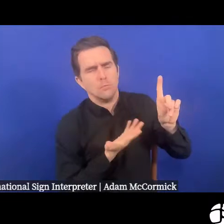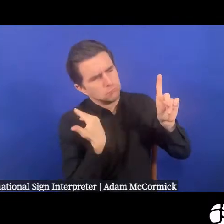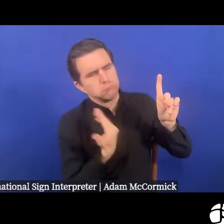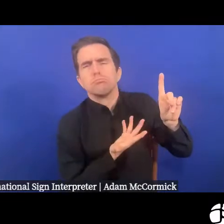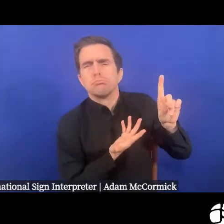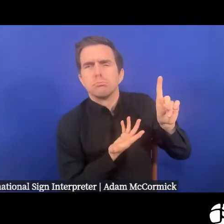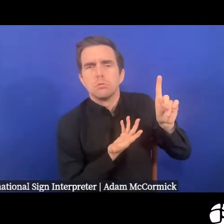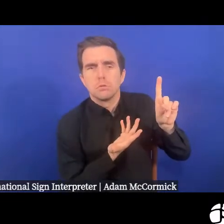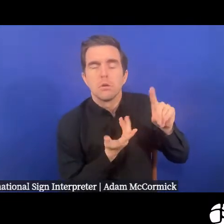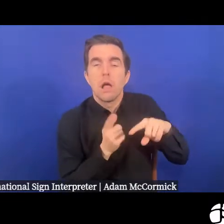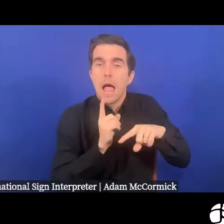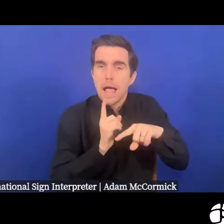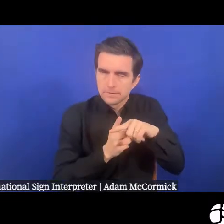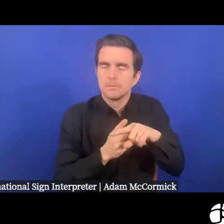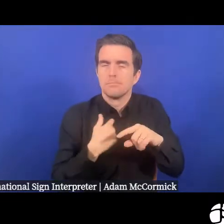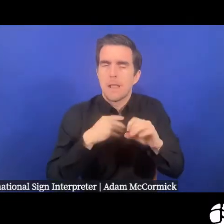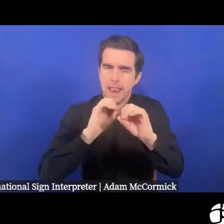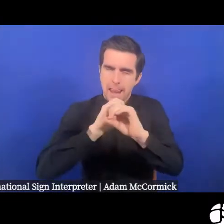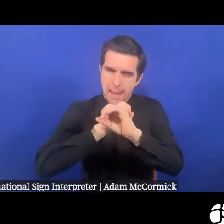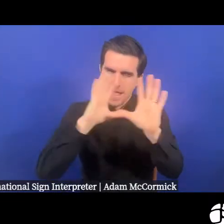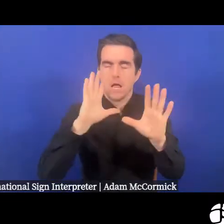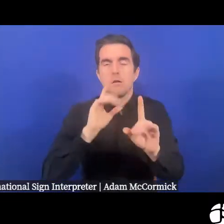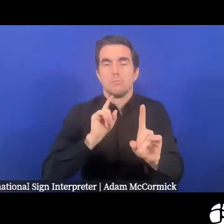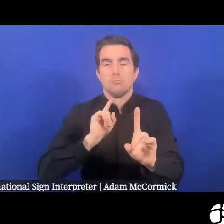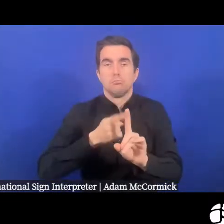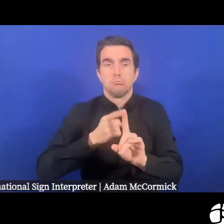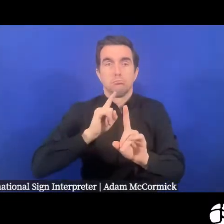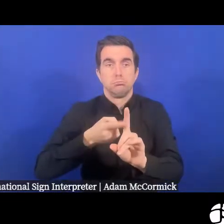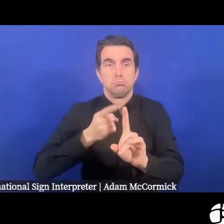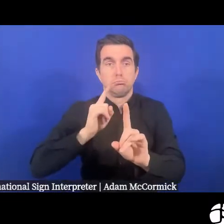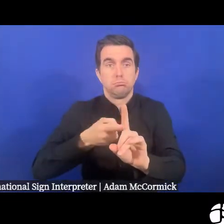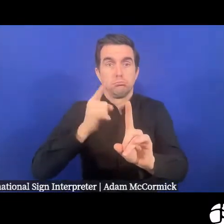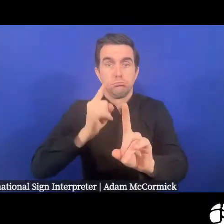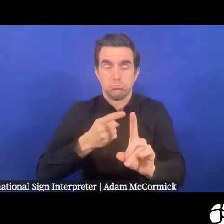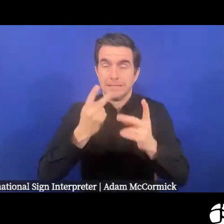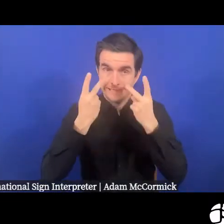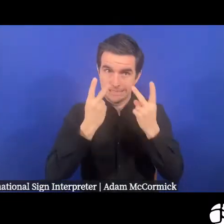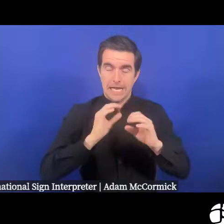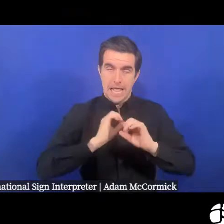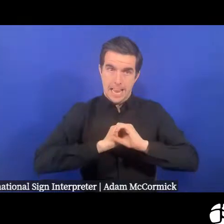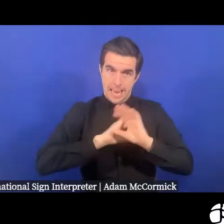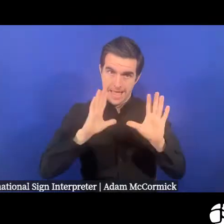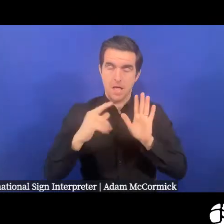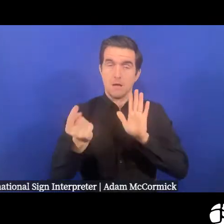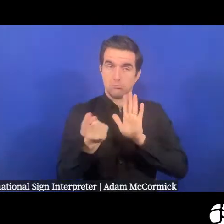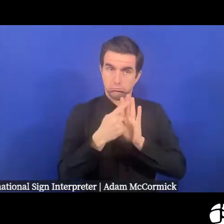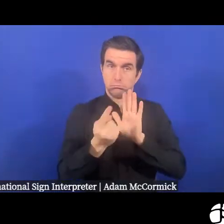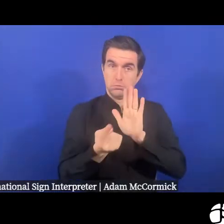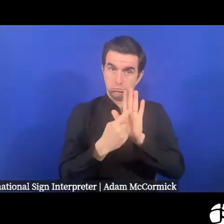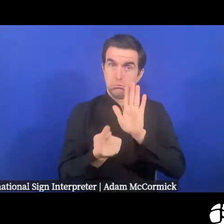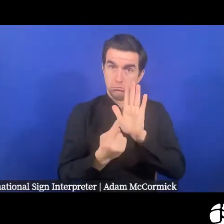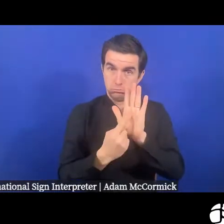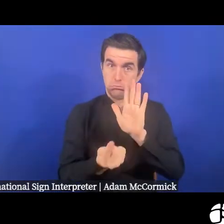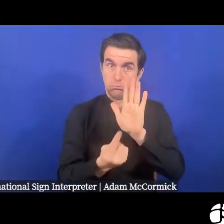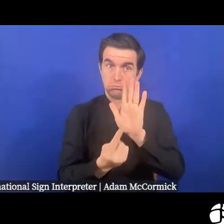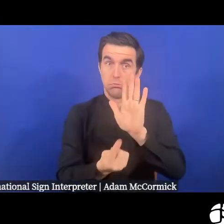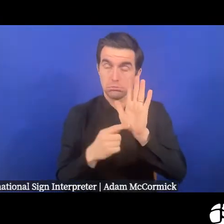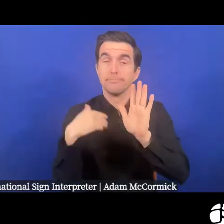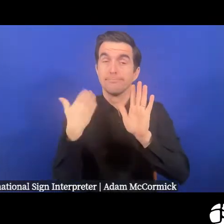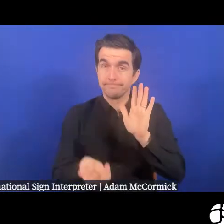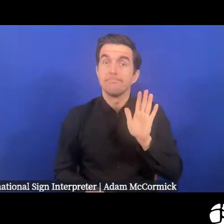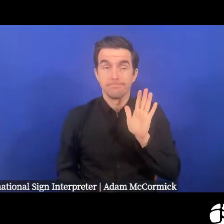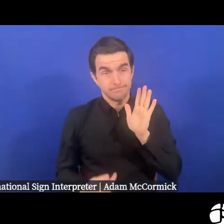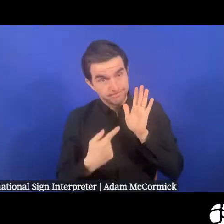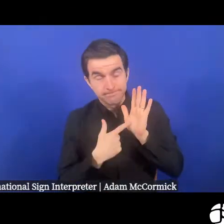that laws are passed, the budget is not passed unless these things,